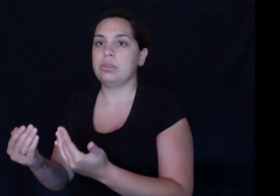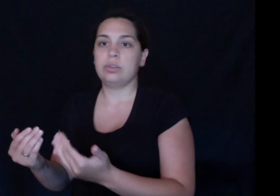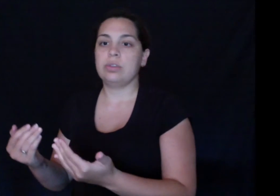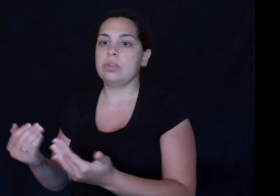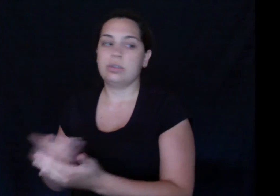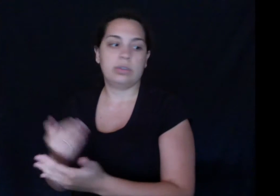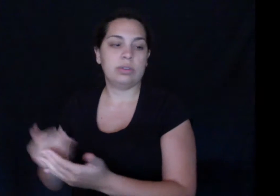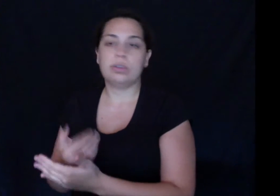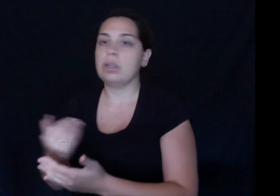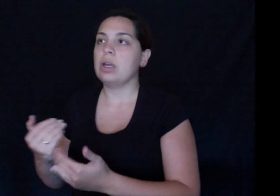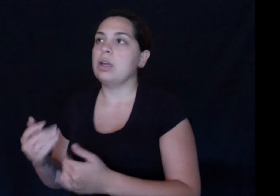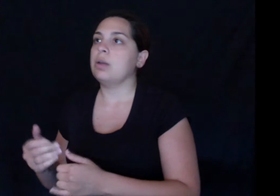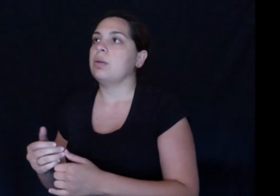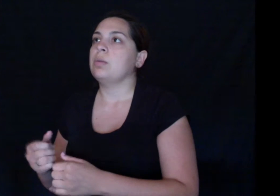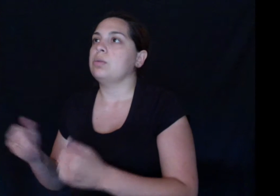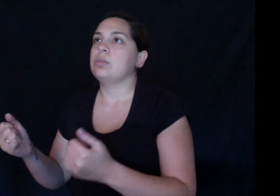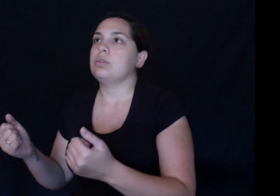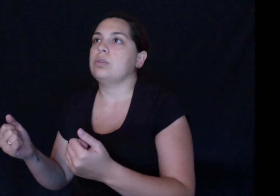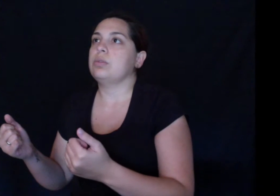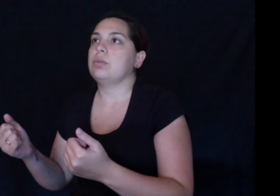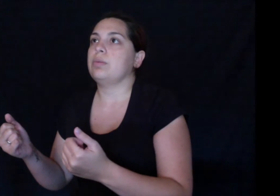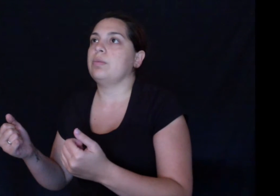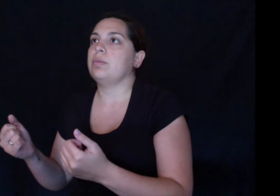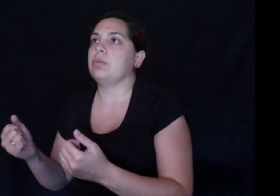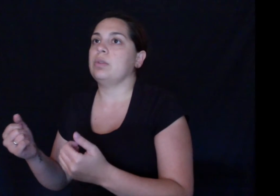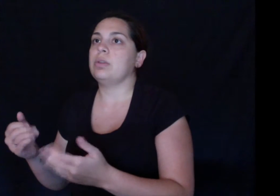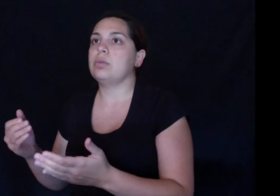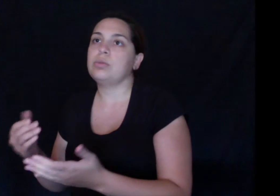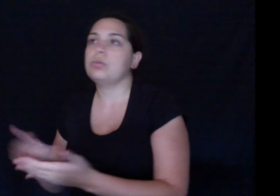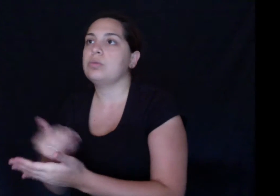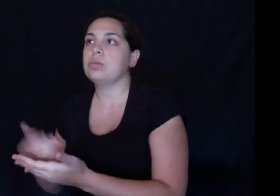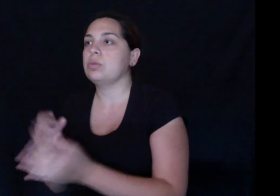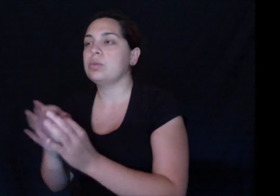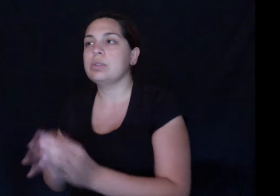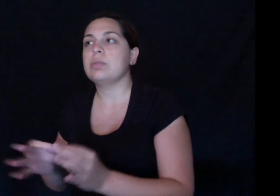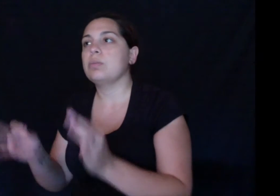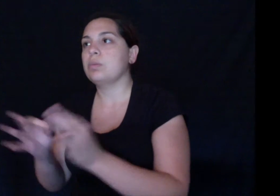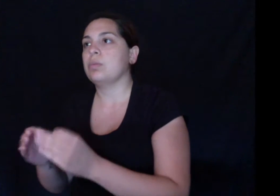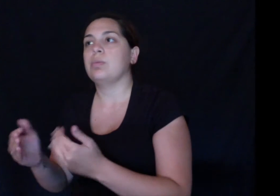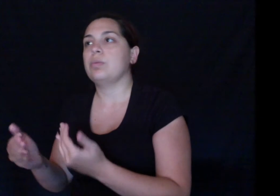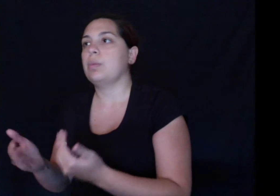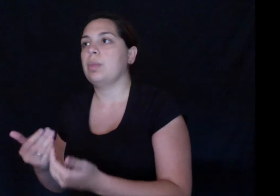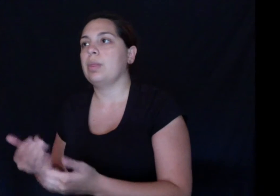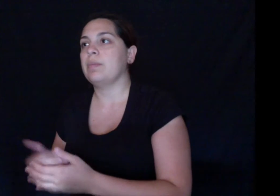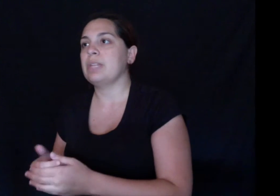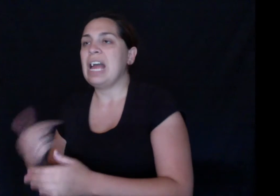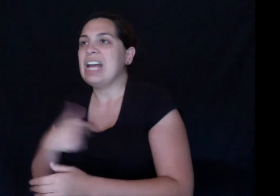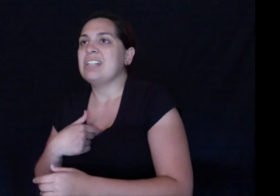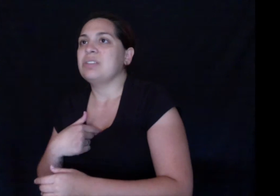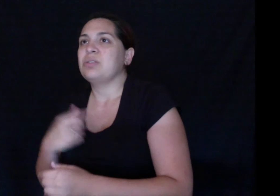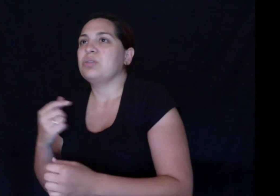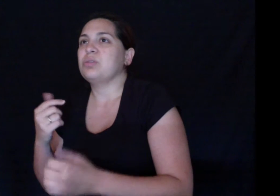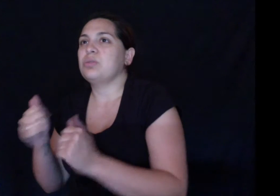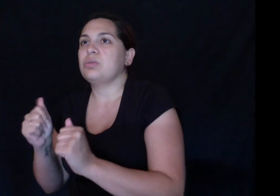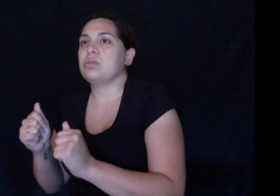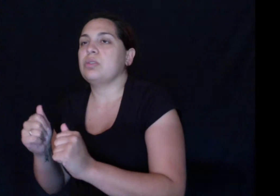what I didn't mention earlier was that they're actually big Redditors themselves. We spoke earlier this week to Jesse Sims, who is the content coordinator at